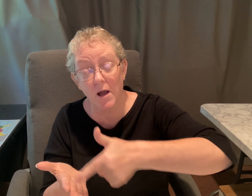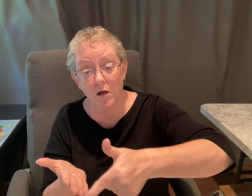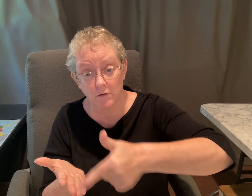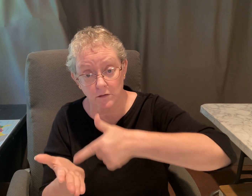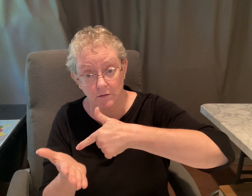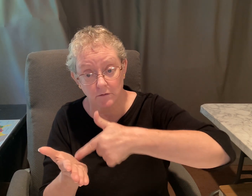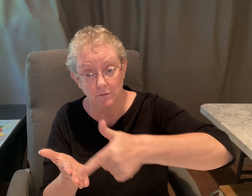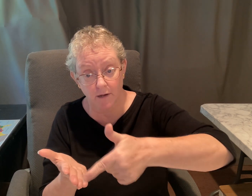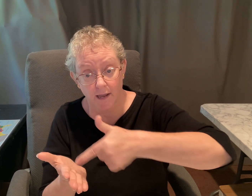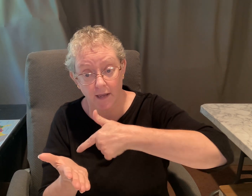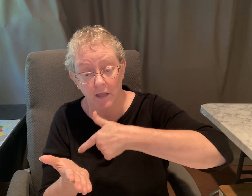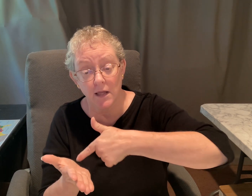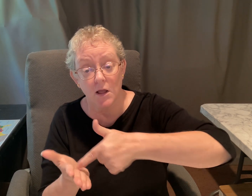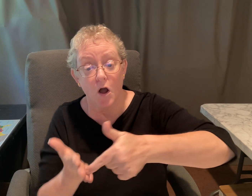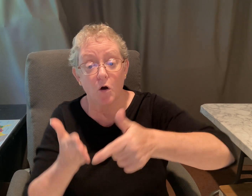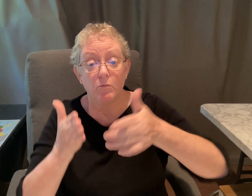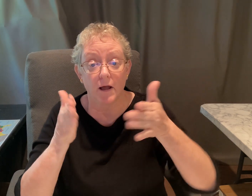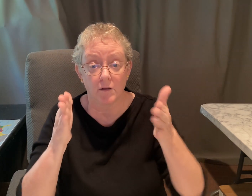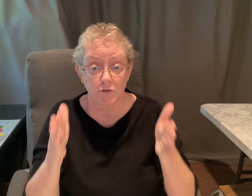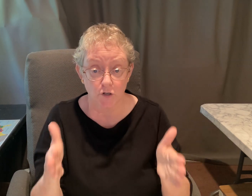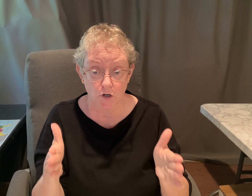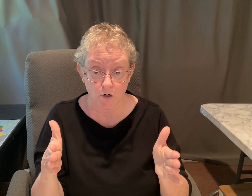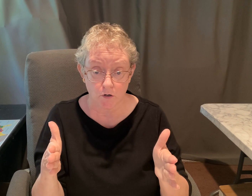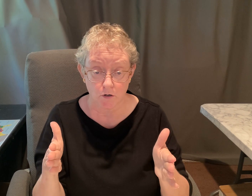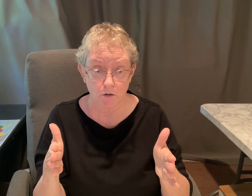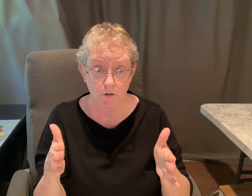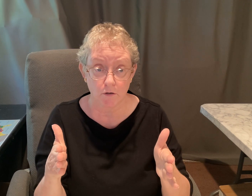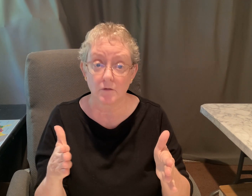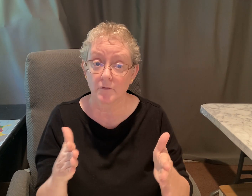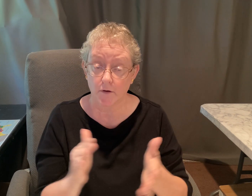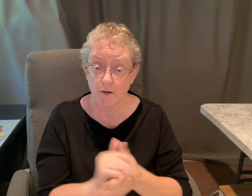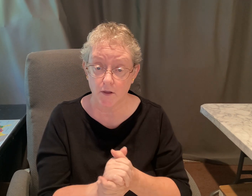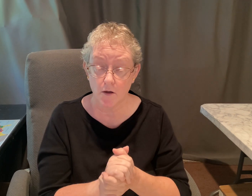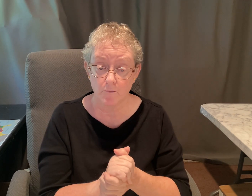Weld. Okay. A welder. There you go.